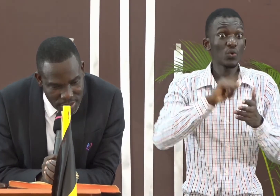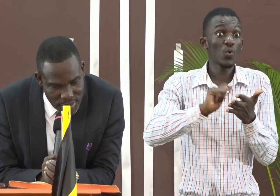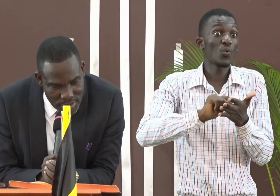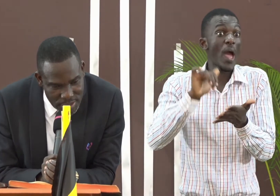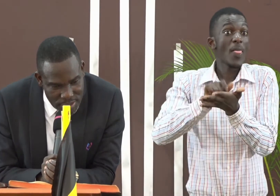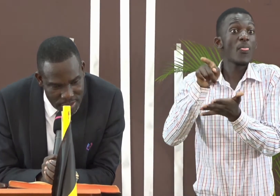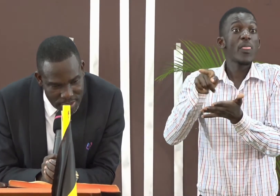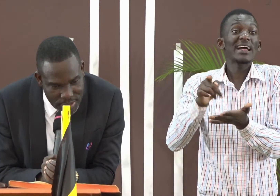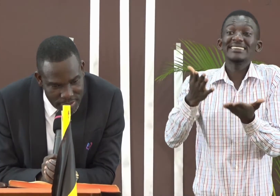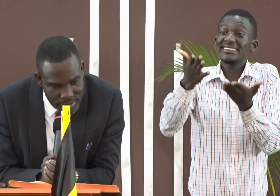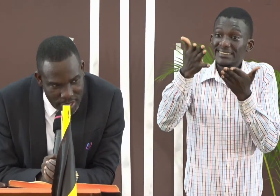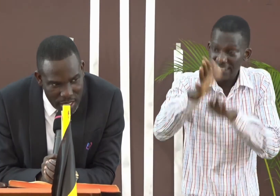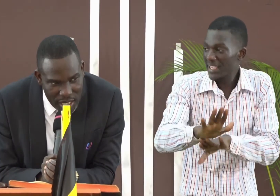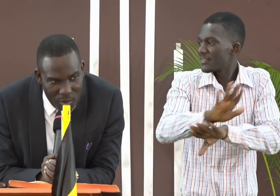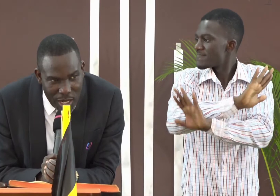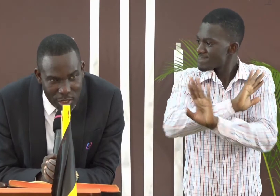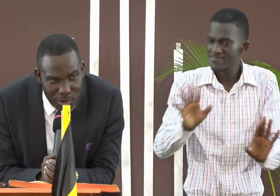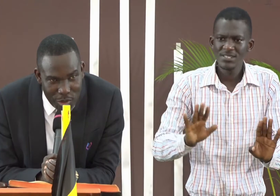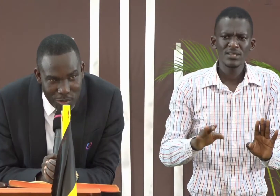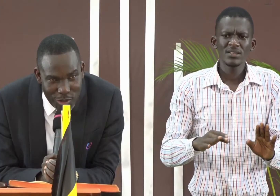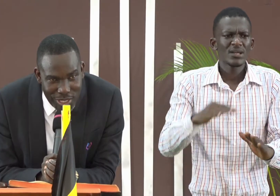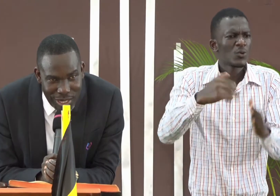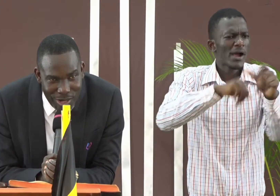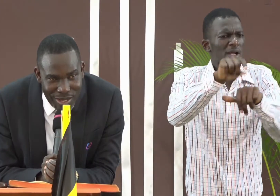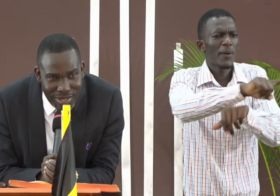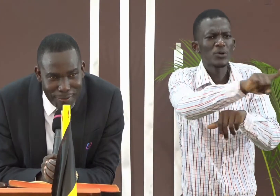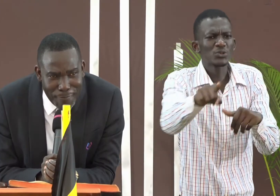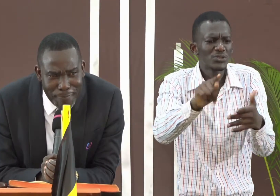The one who wrote it died. How about you